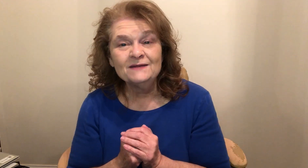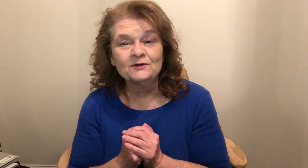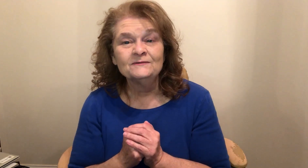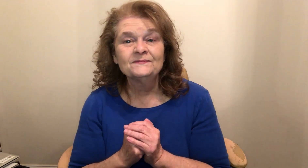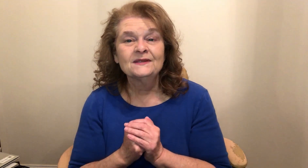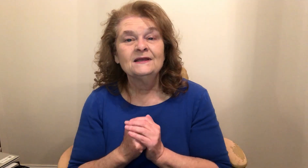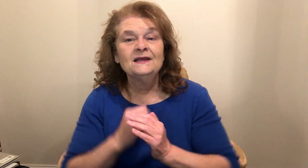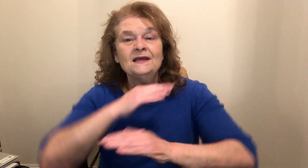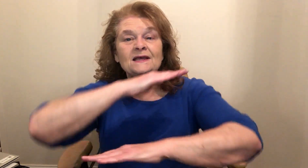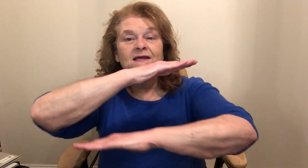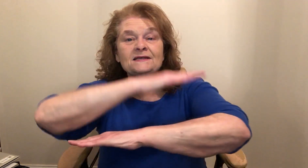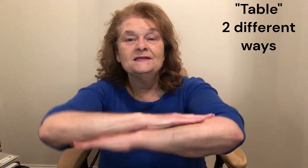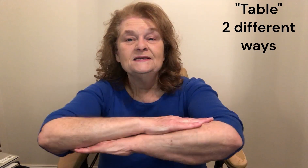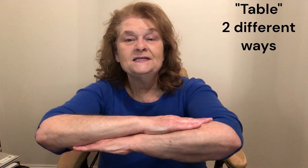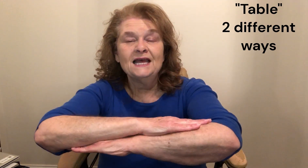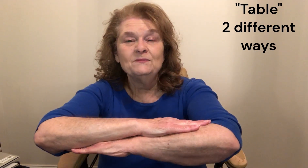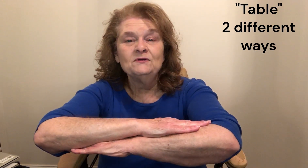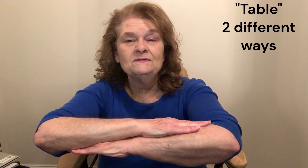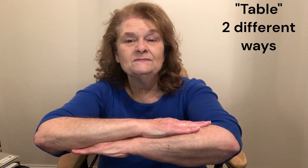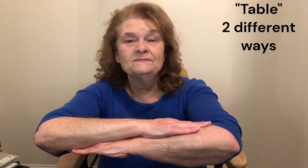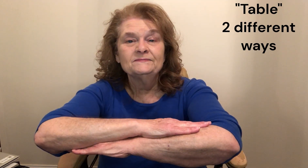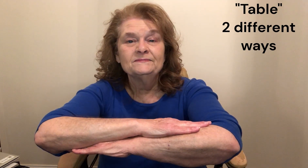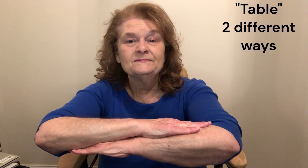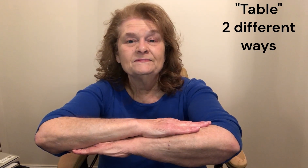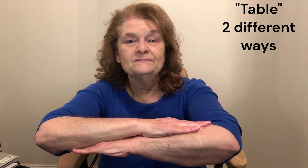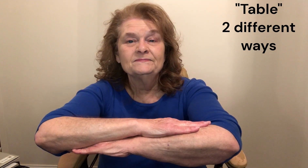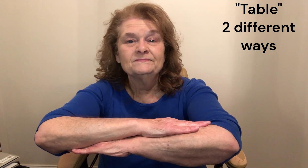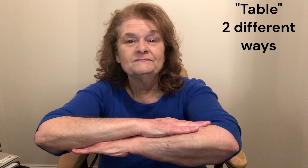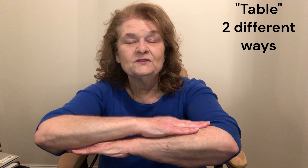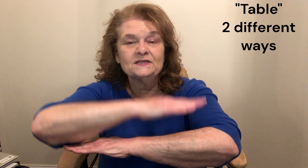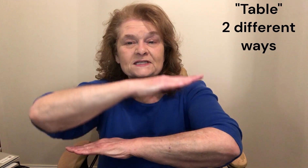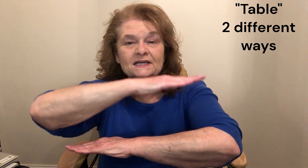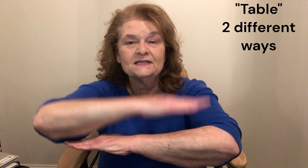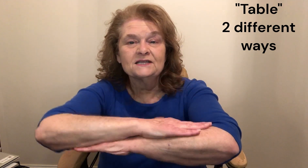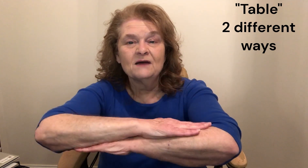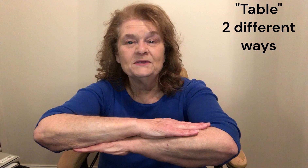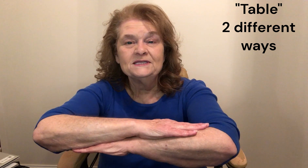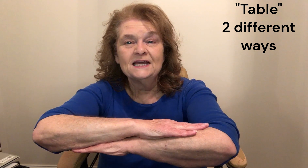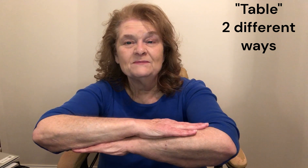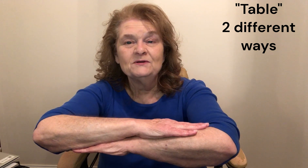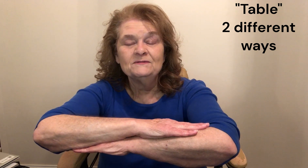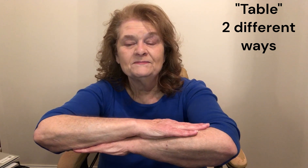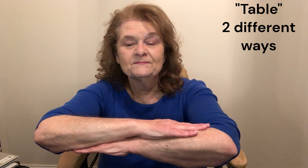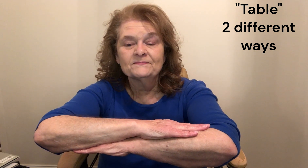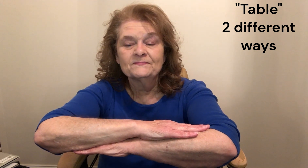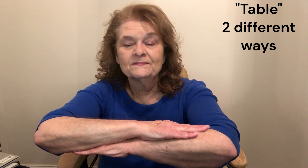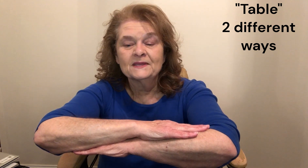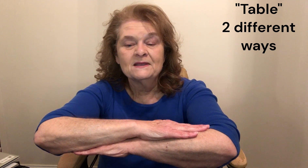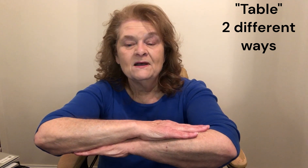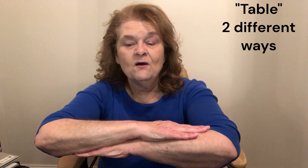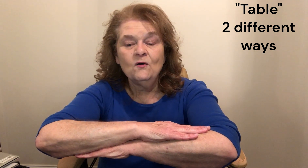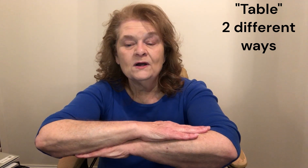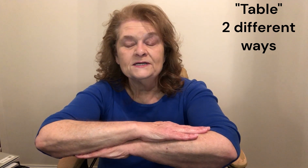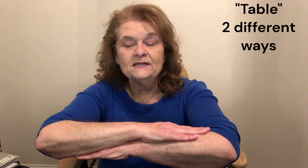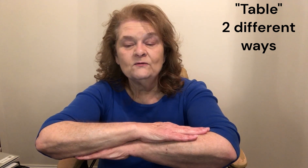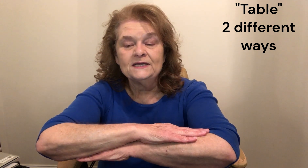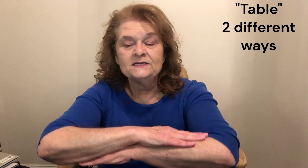table. Table. So this is like the top of the table. Or another way to do